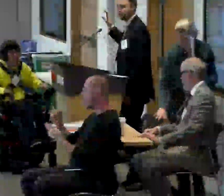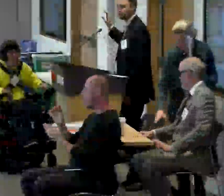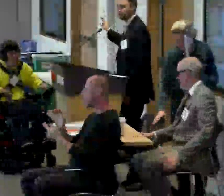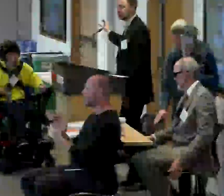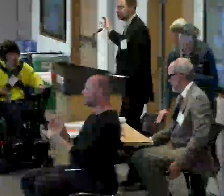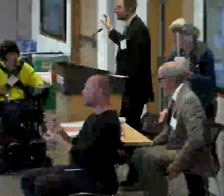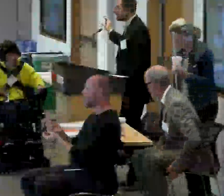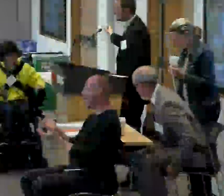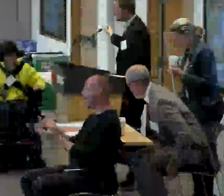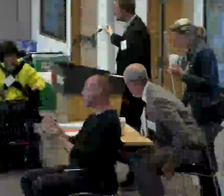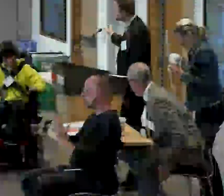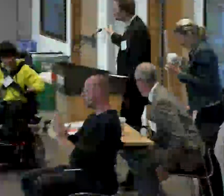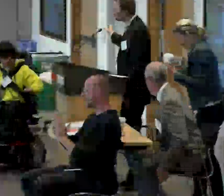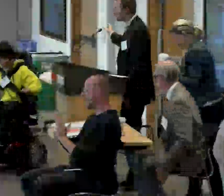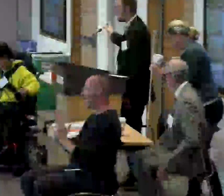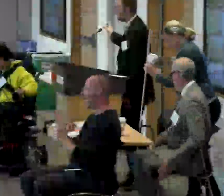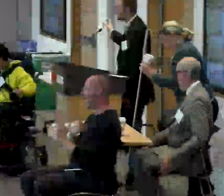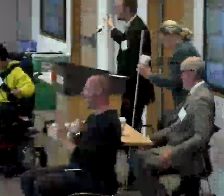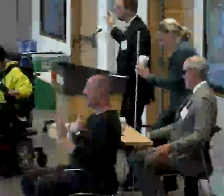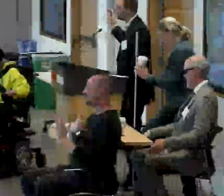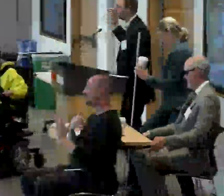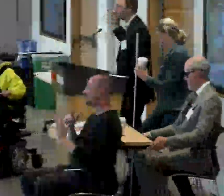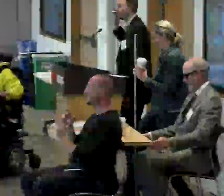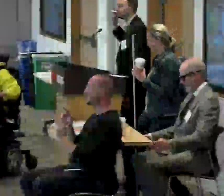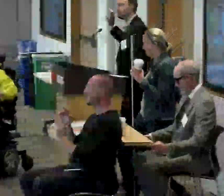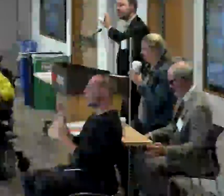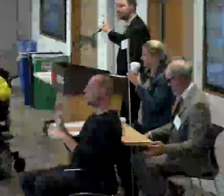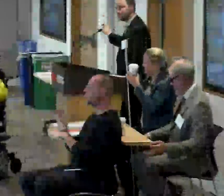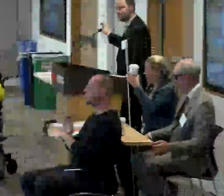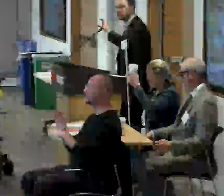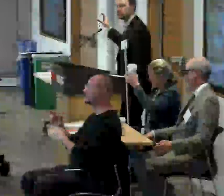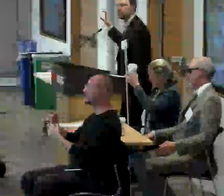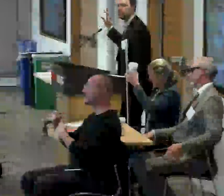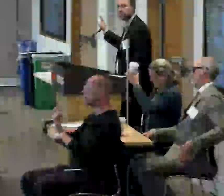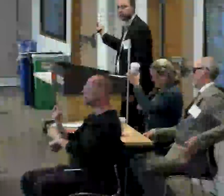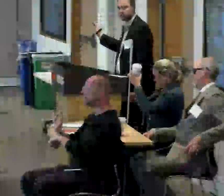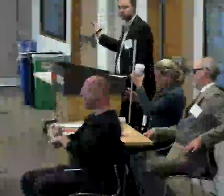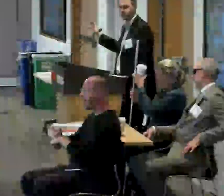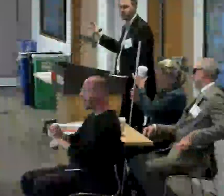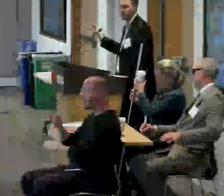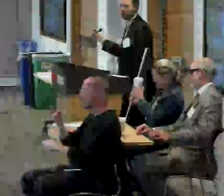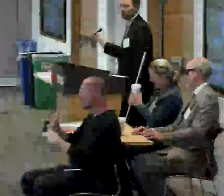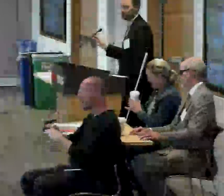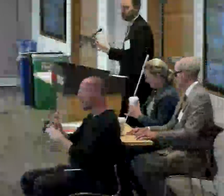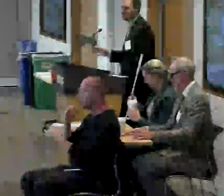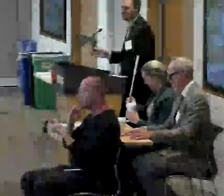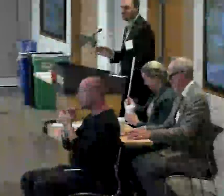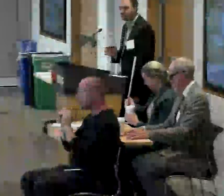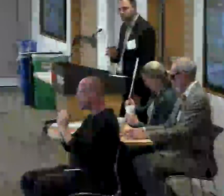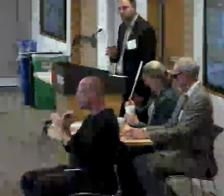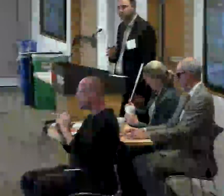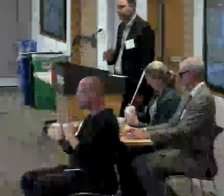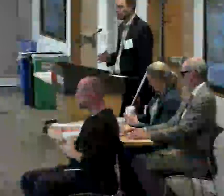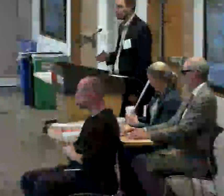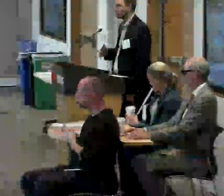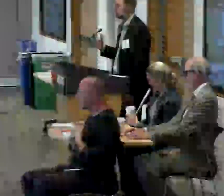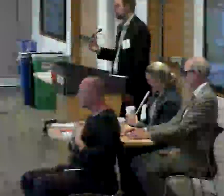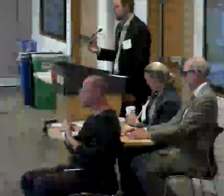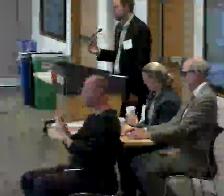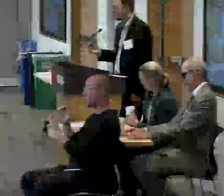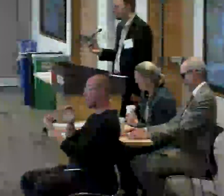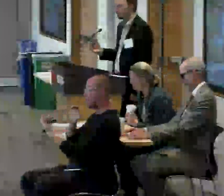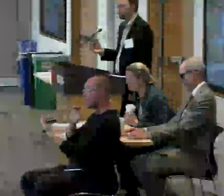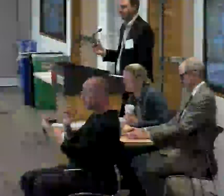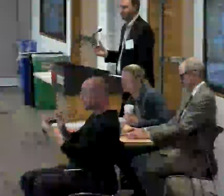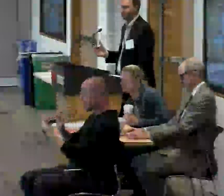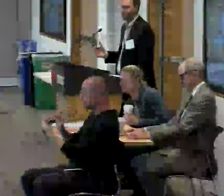the registered attendees that their information and email addresses. So anyone maybe you reach out to or would like to after this